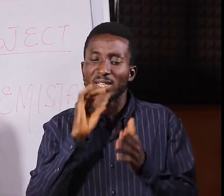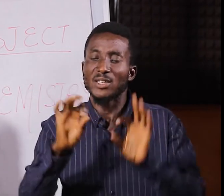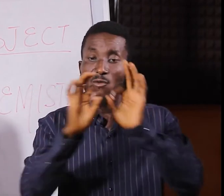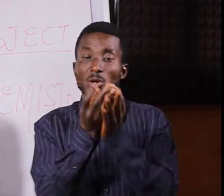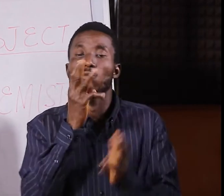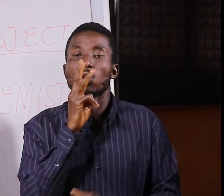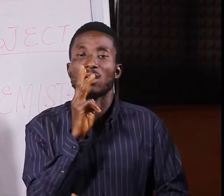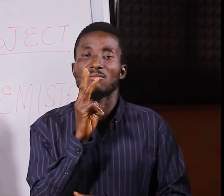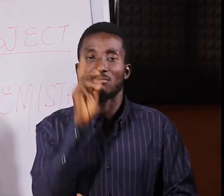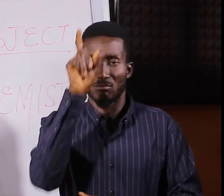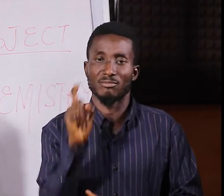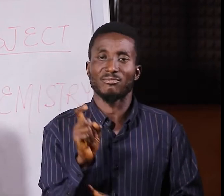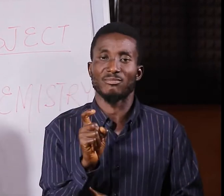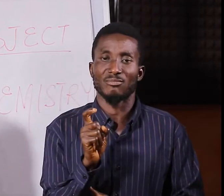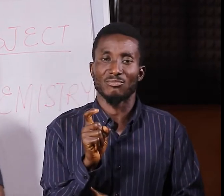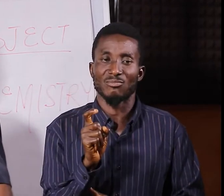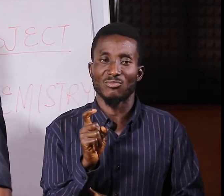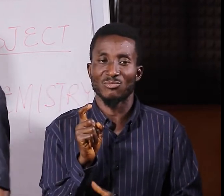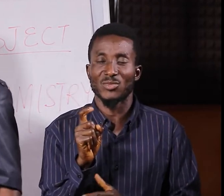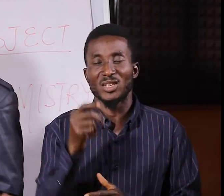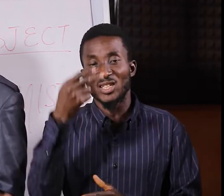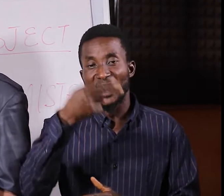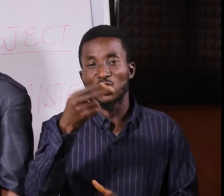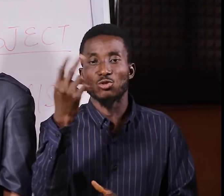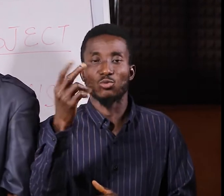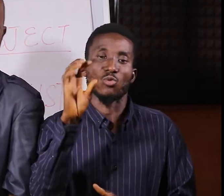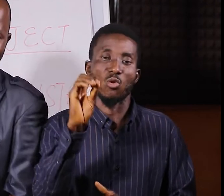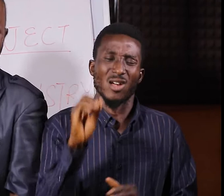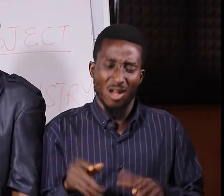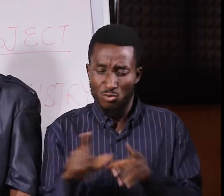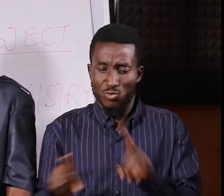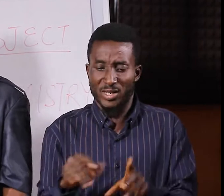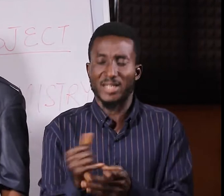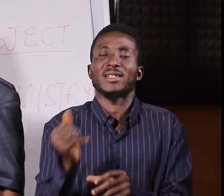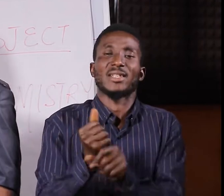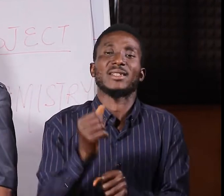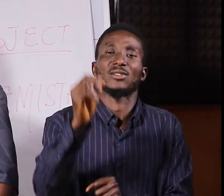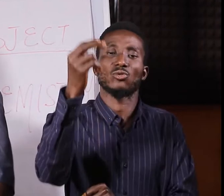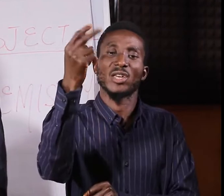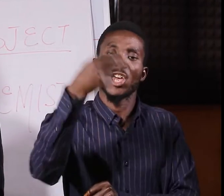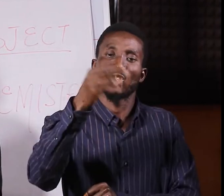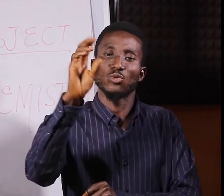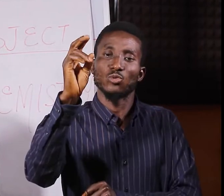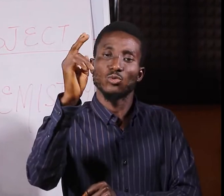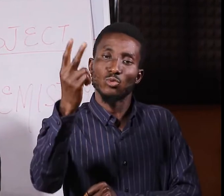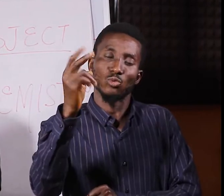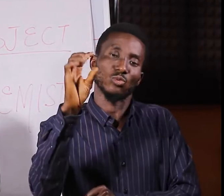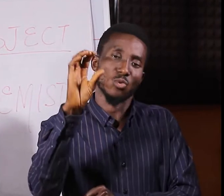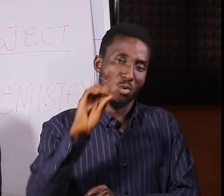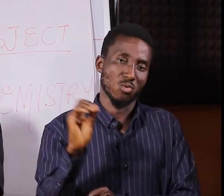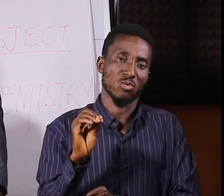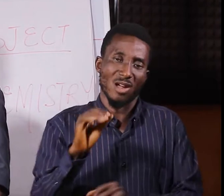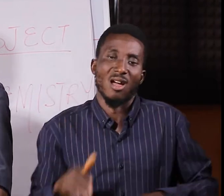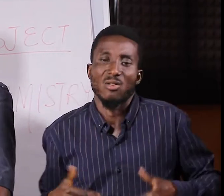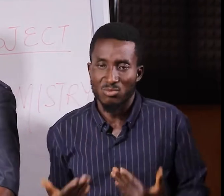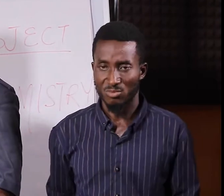of water? I know you all be shouting at home, H2O. But how did we get it? Some of you might not know. But if you follow me, you will get the logic, and it will be easy for you to